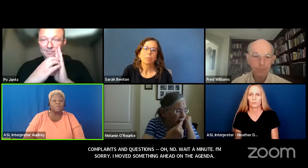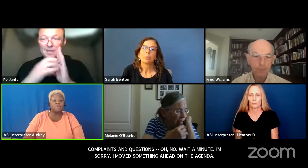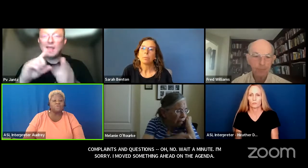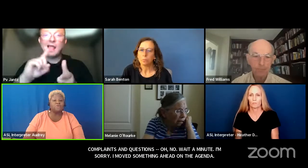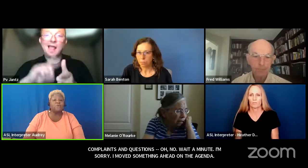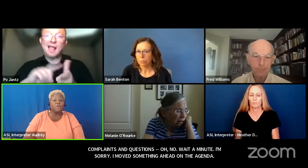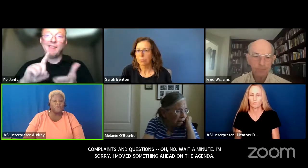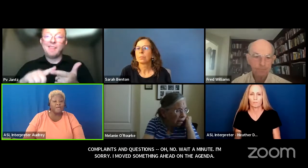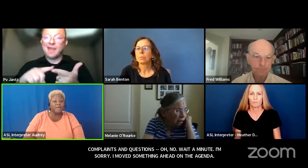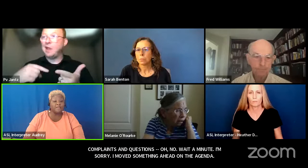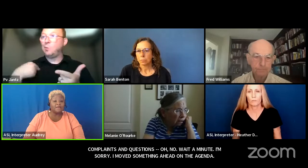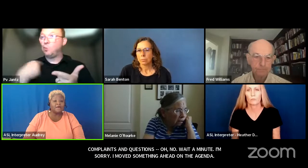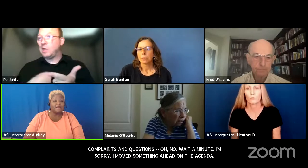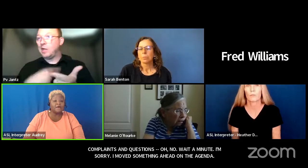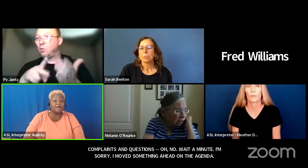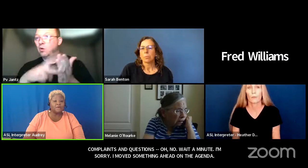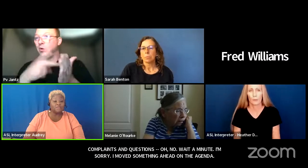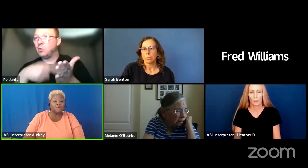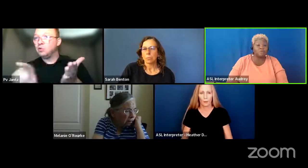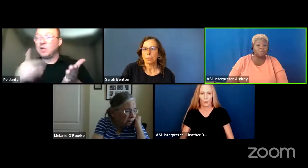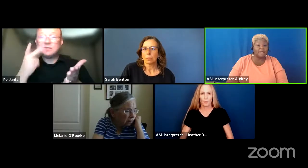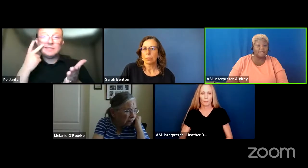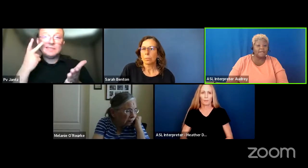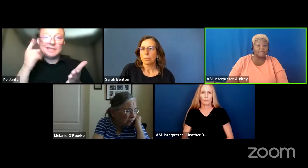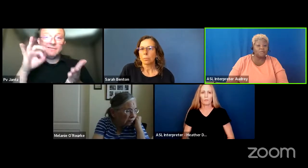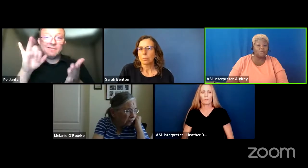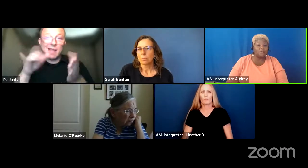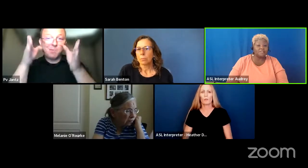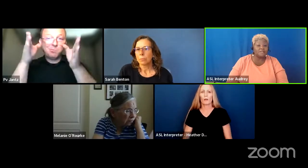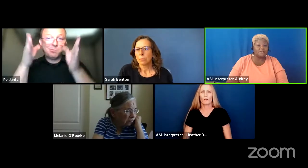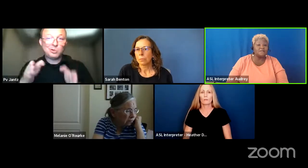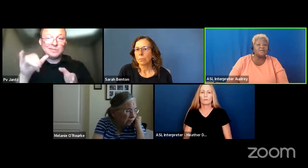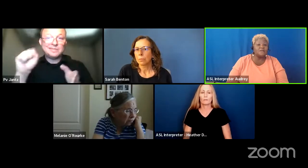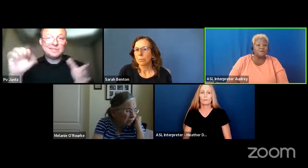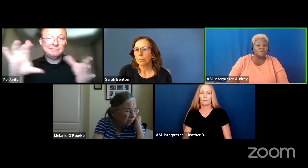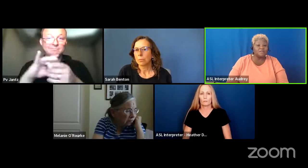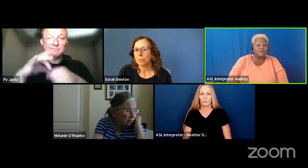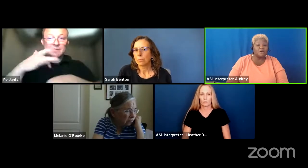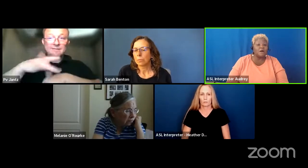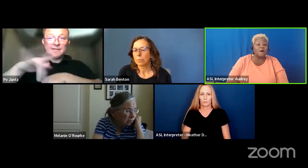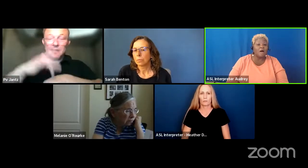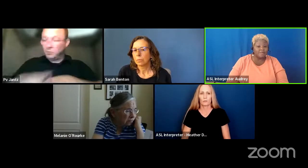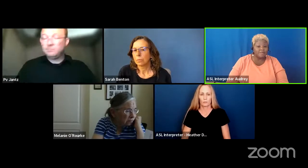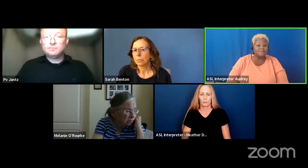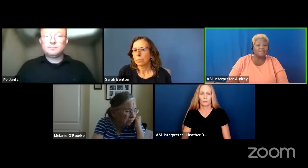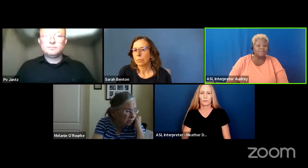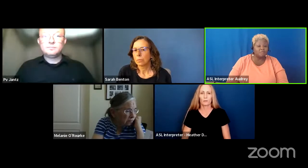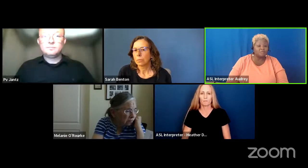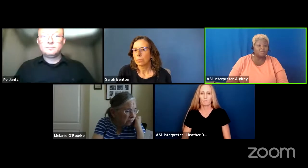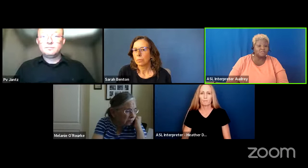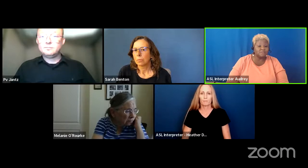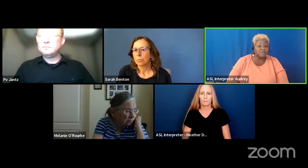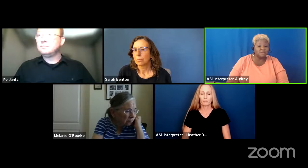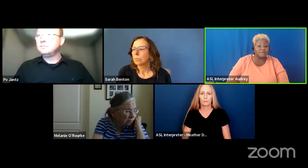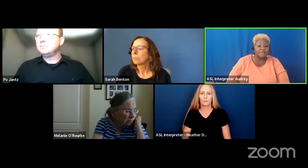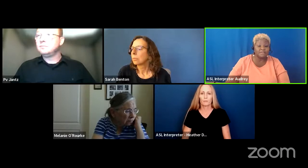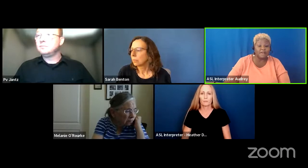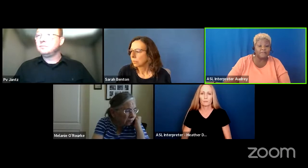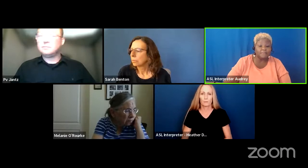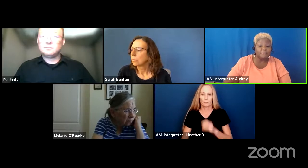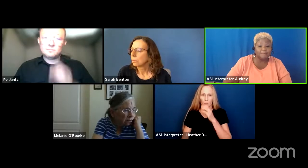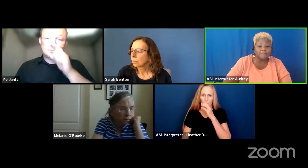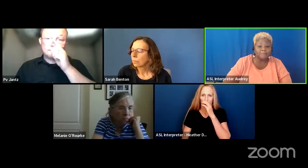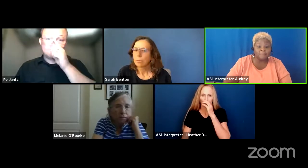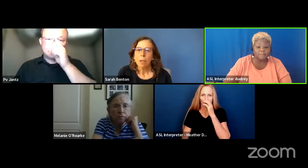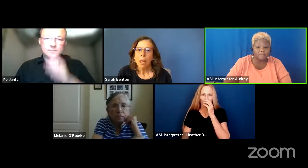Commissioner Benton, would you read the initial complaint, and then we'll proceed with the comments if the person is available at this